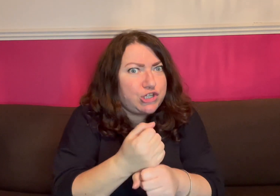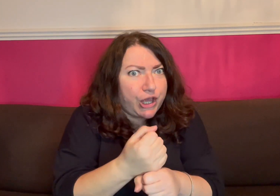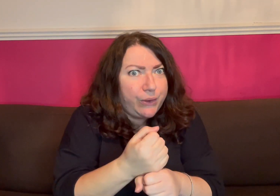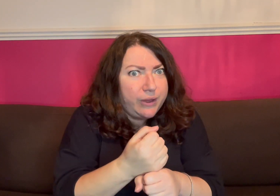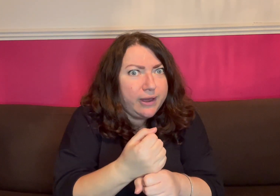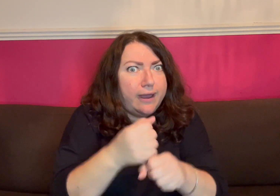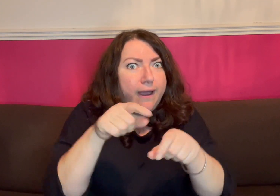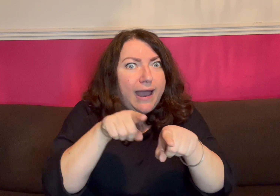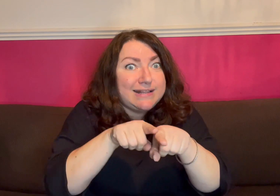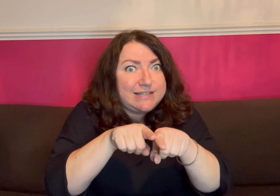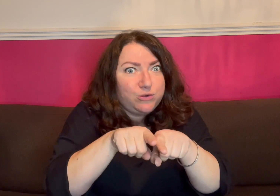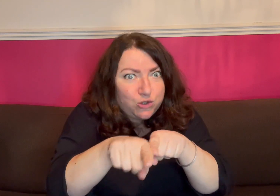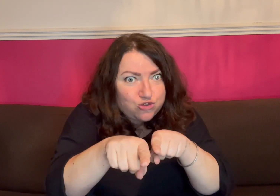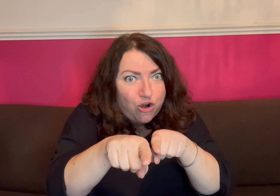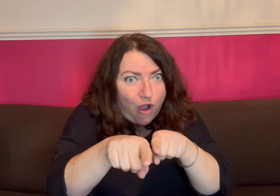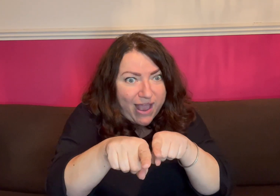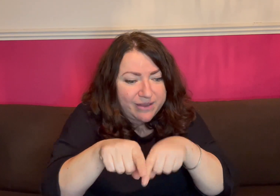do until you try.